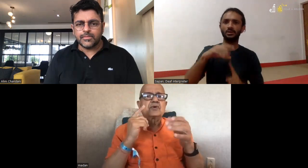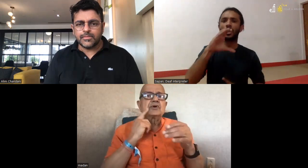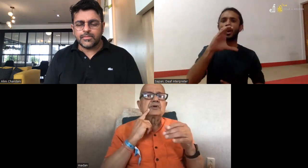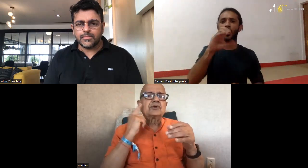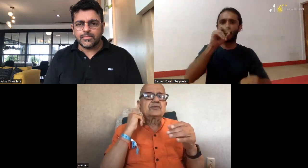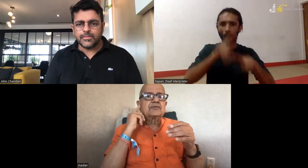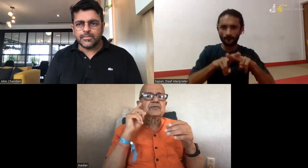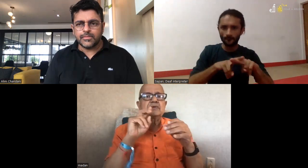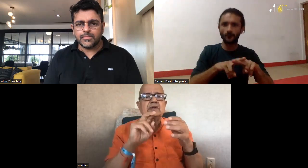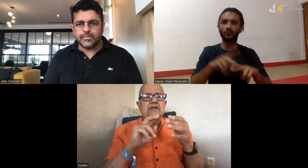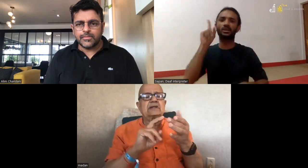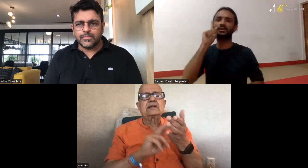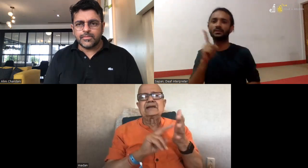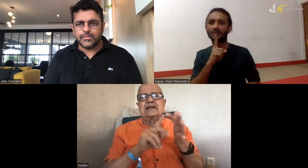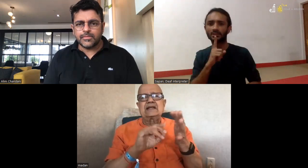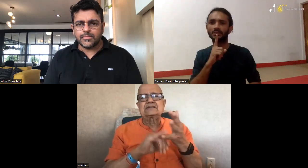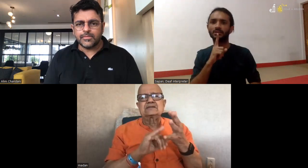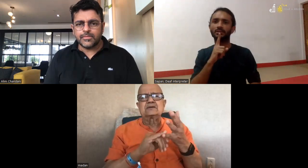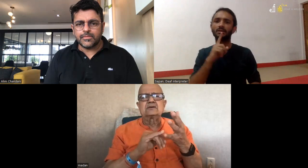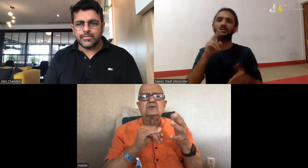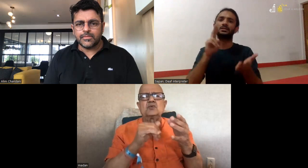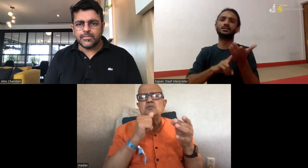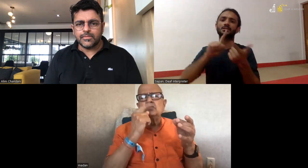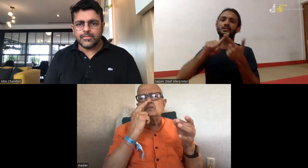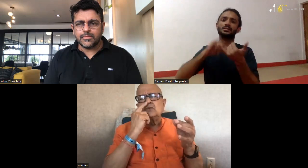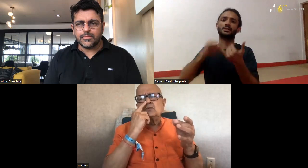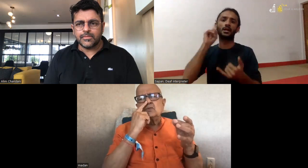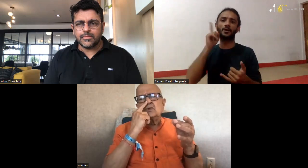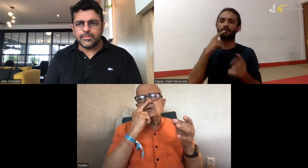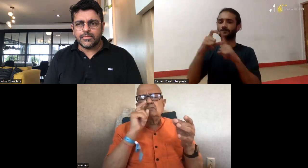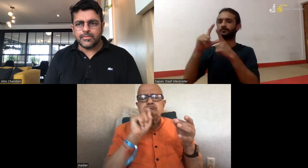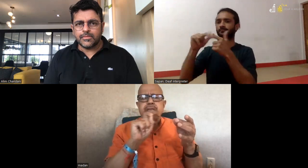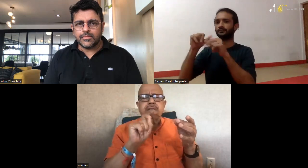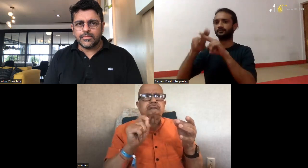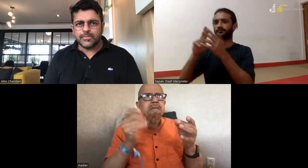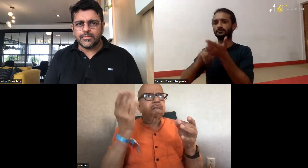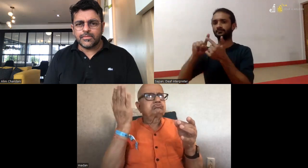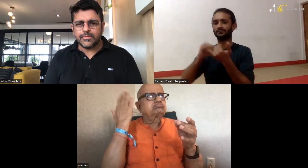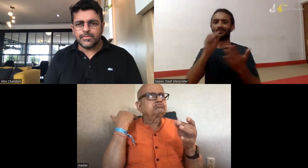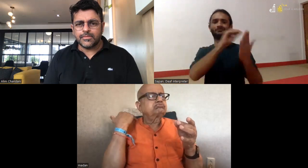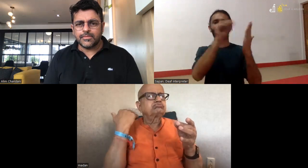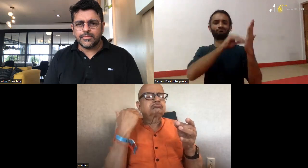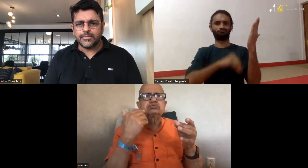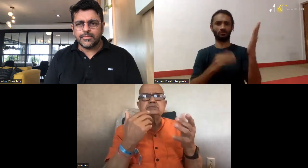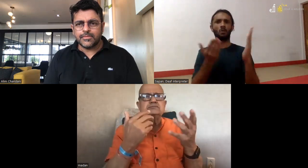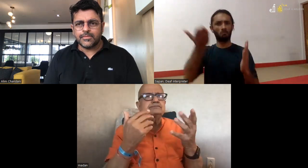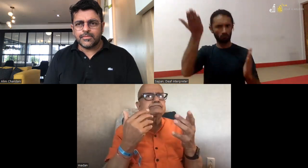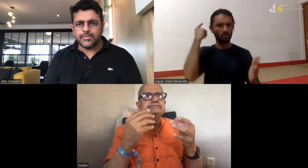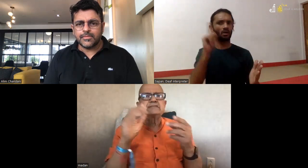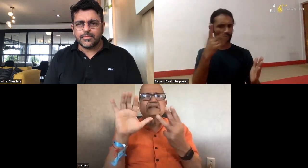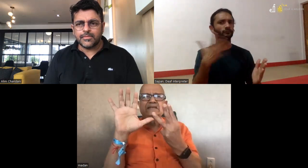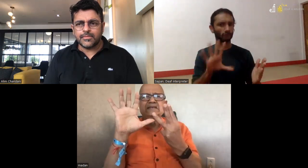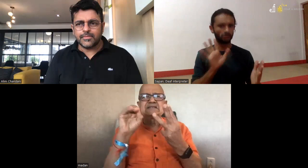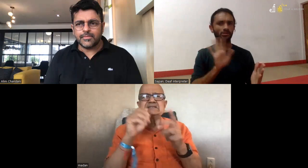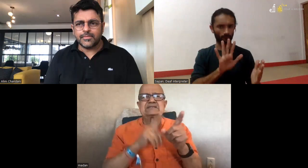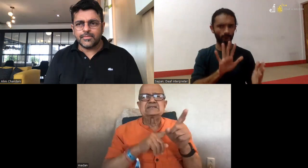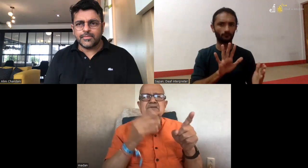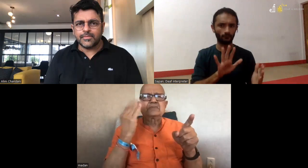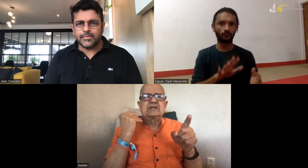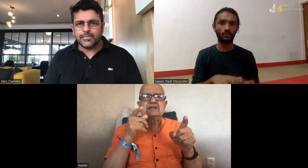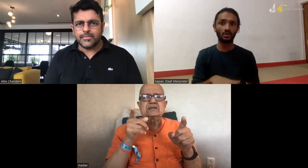schools. So all that has been written there, and the book became thicker and thicker while I was writing it,